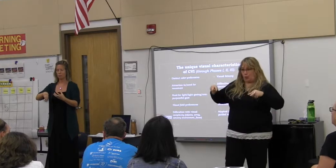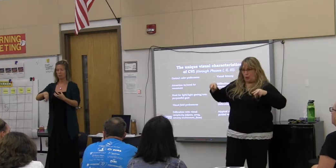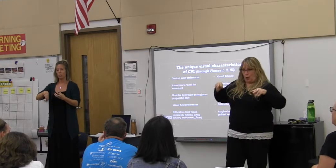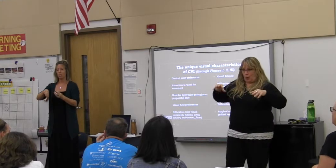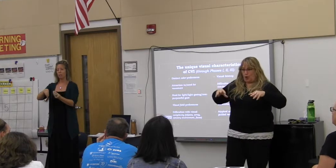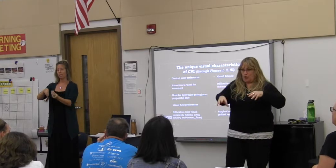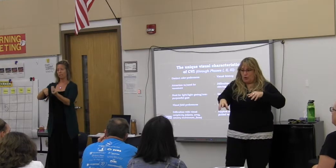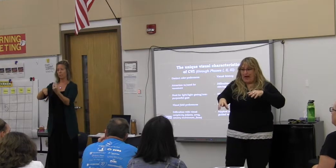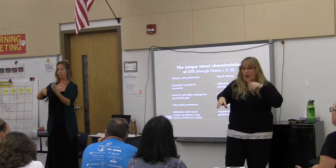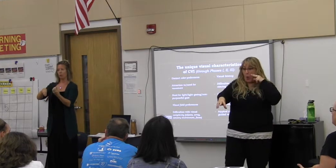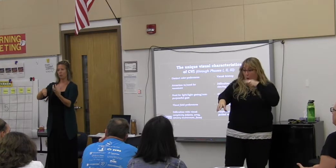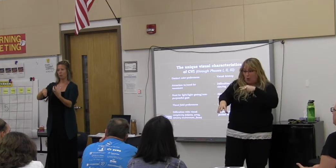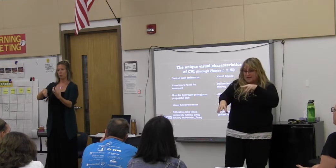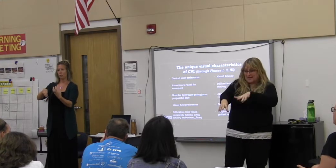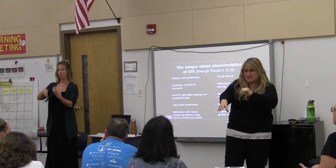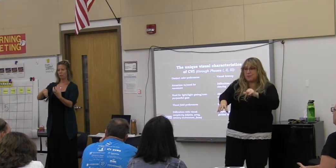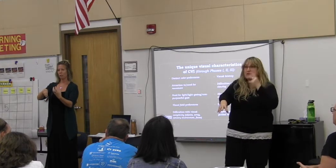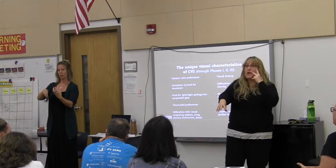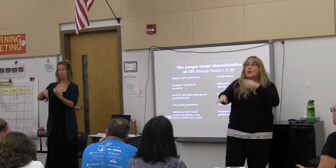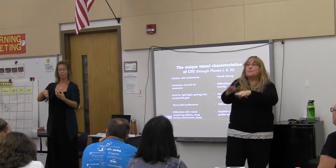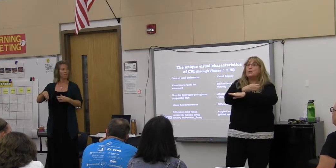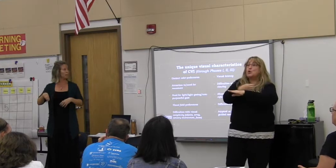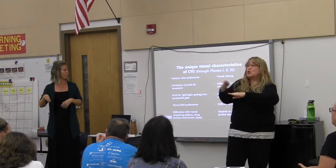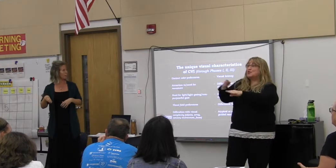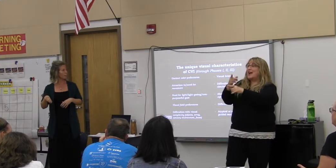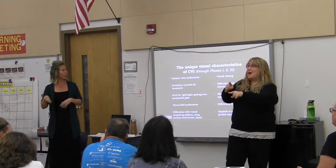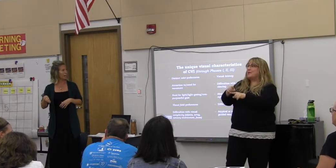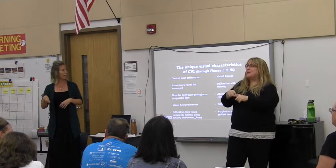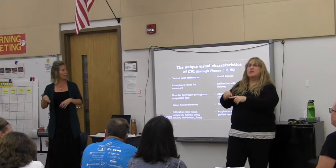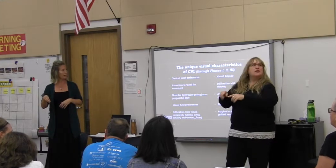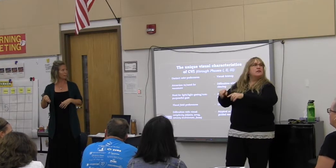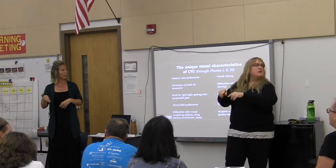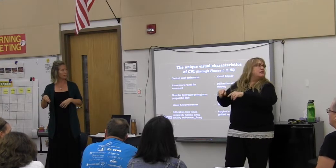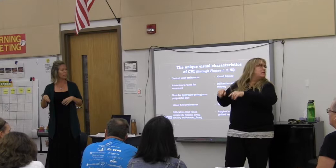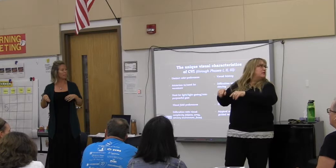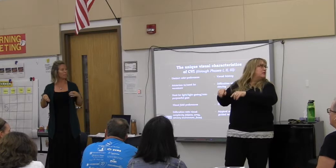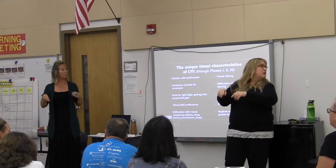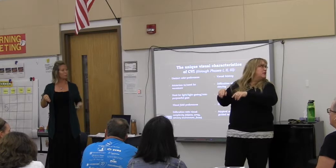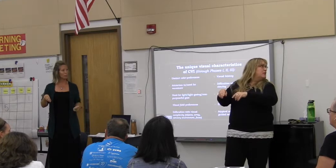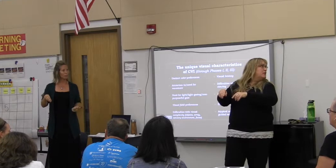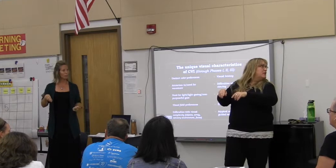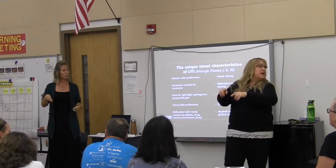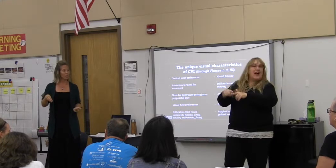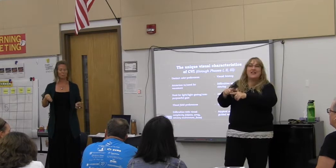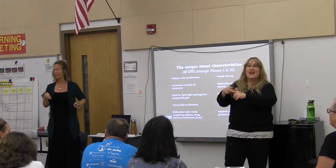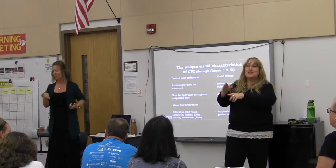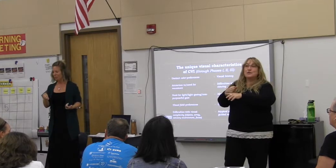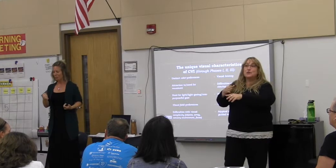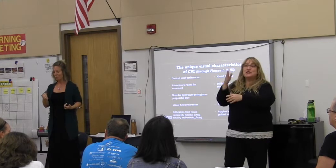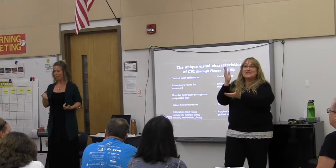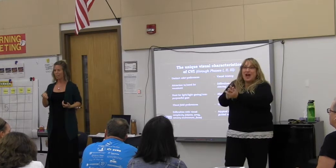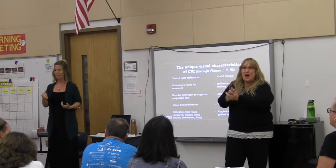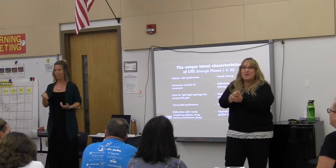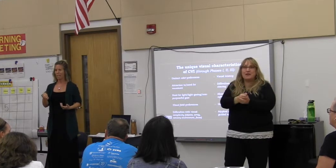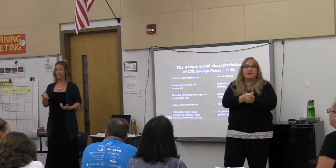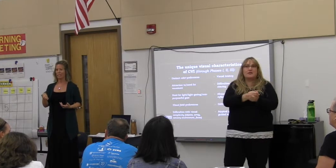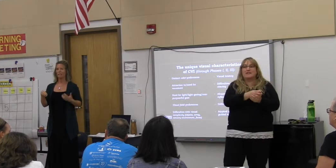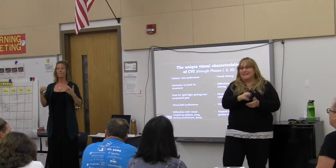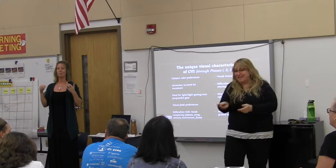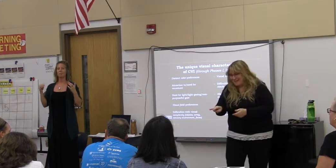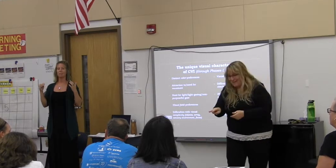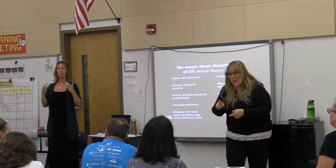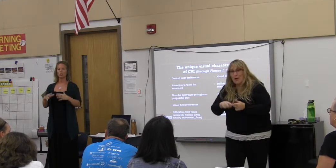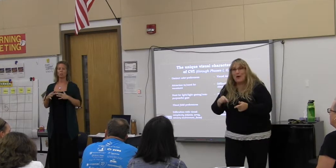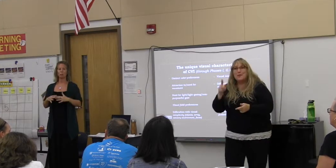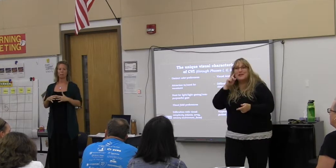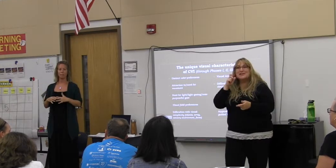same time, you might see that while the music is going off, they turn their head away. And then as soon as the sound stops, then they turn back and they look at it.